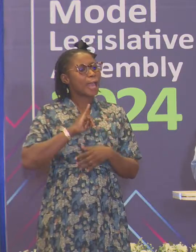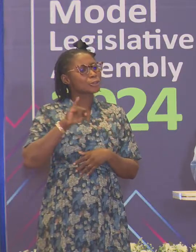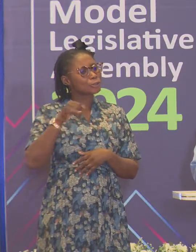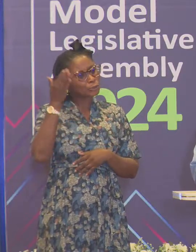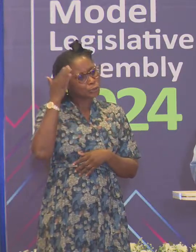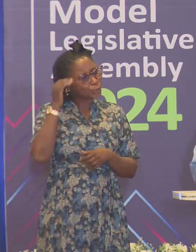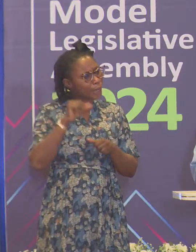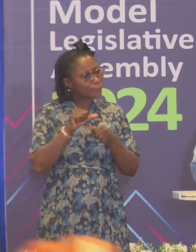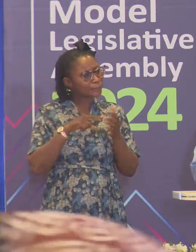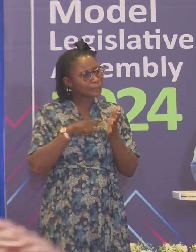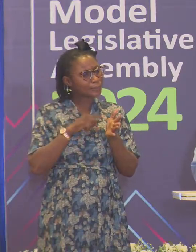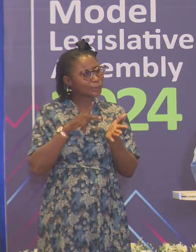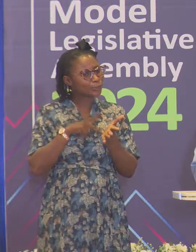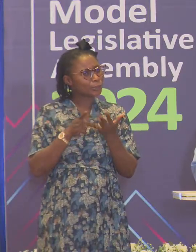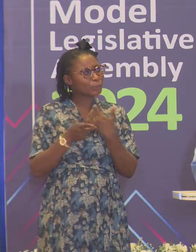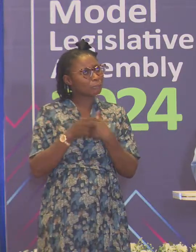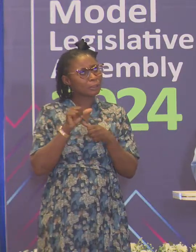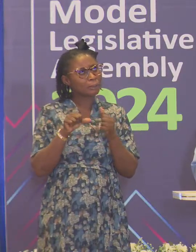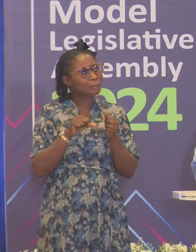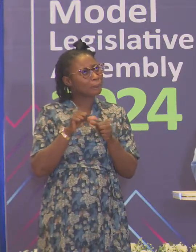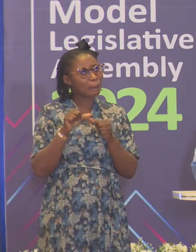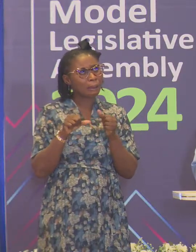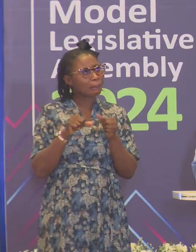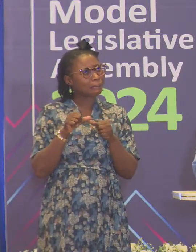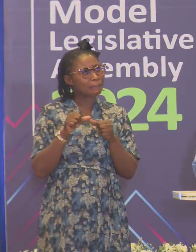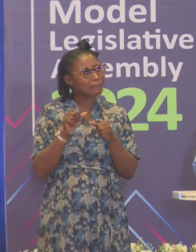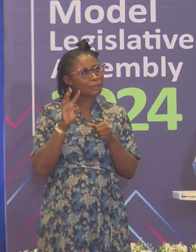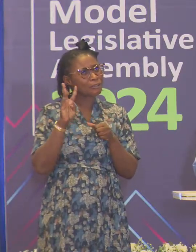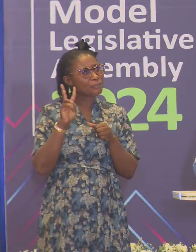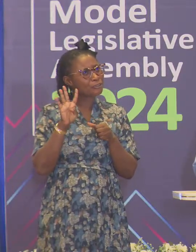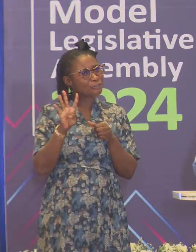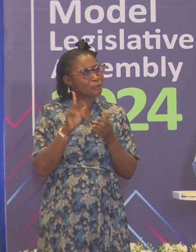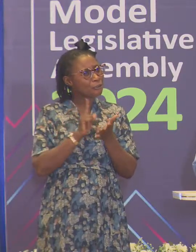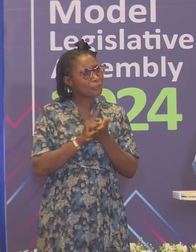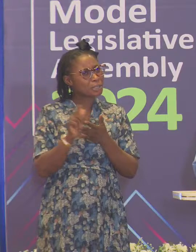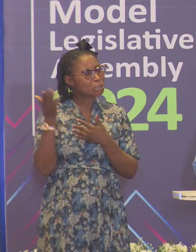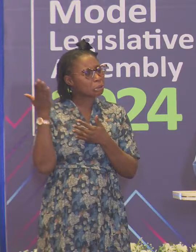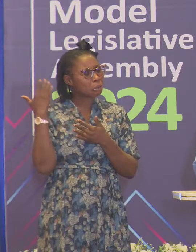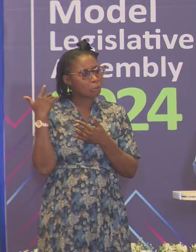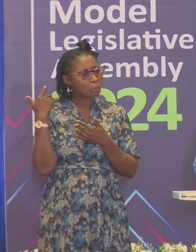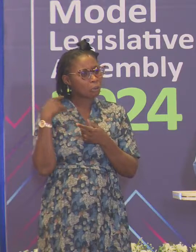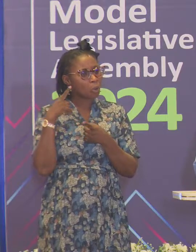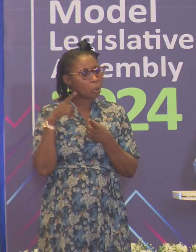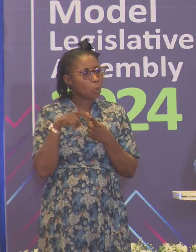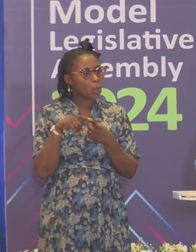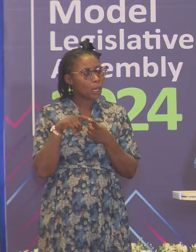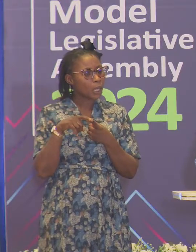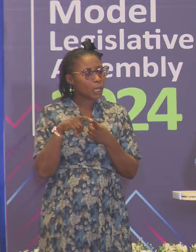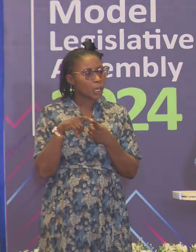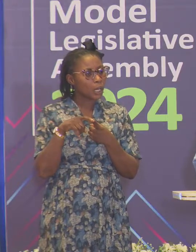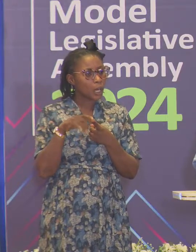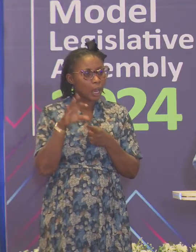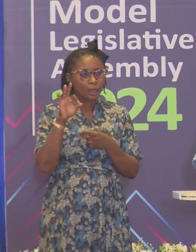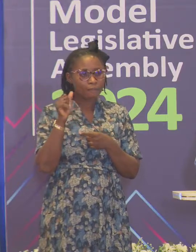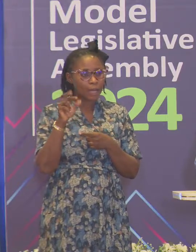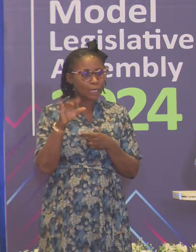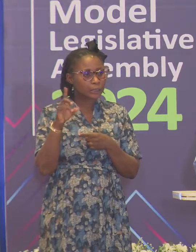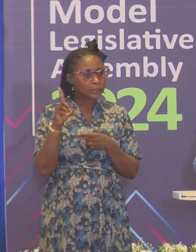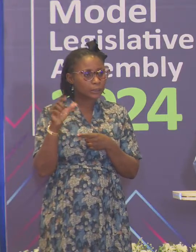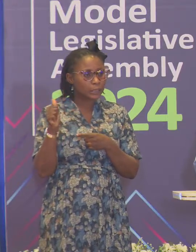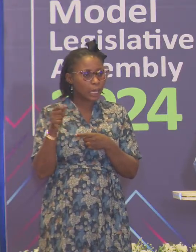this program about 4 weeks ago when Farida was posted to